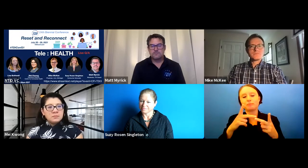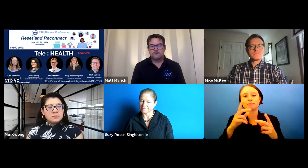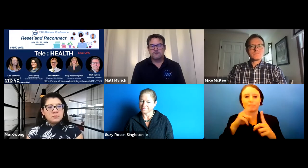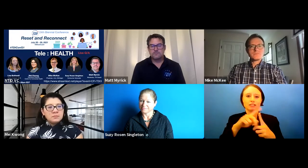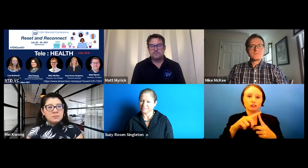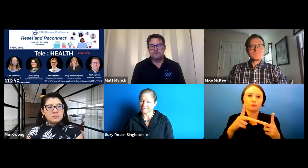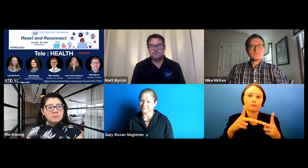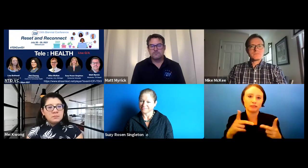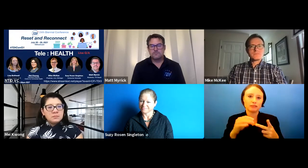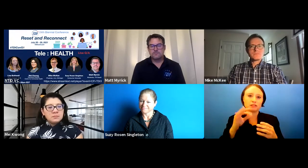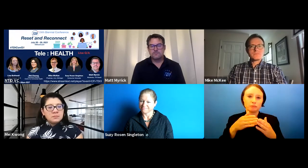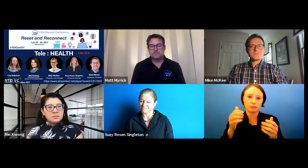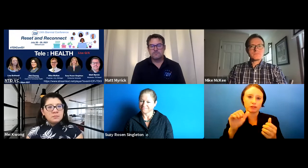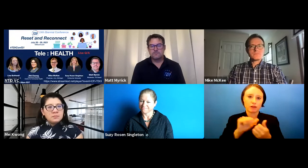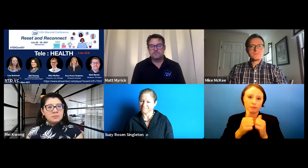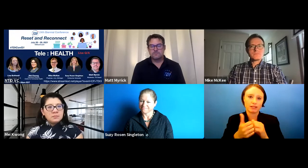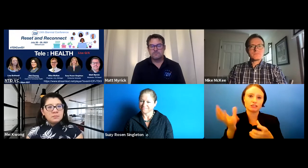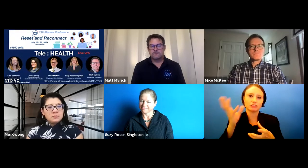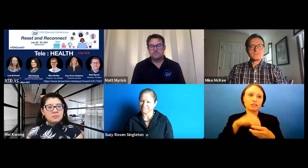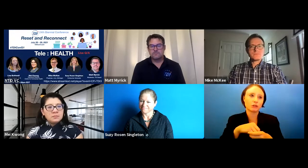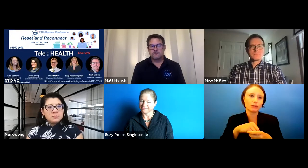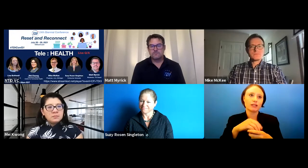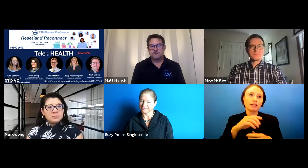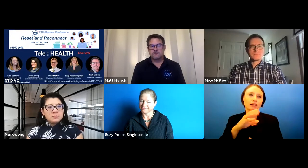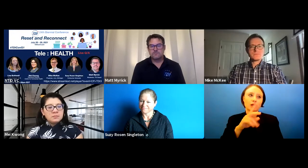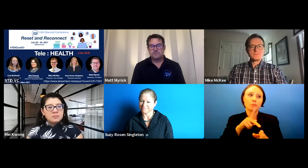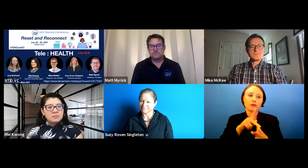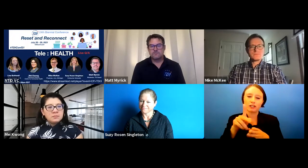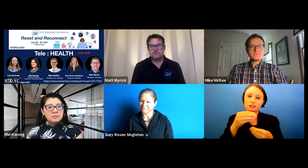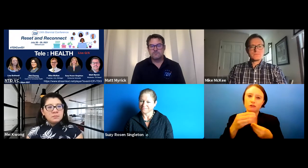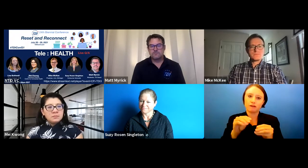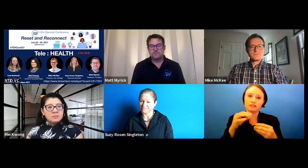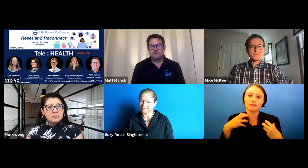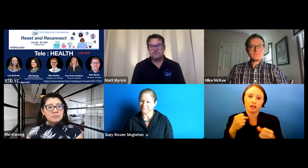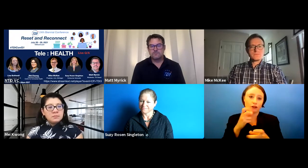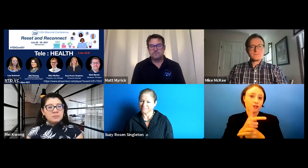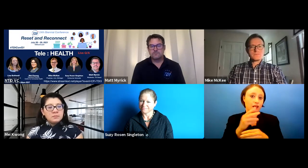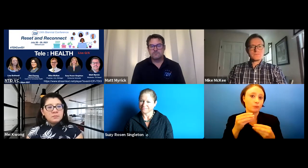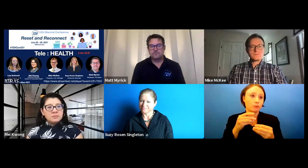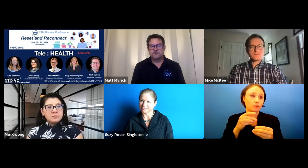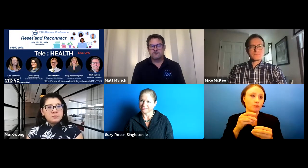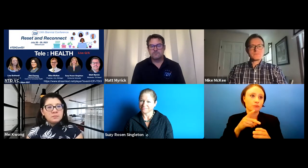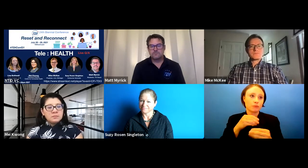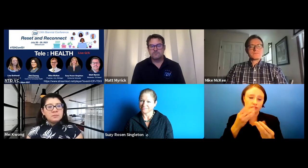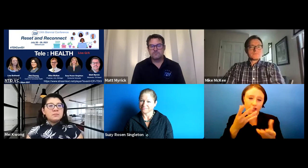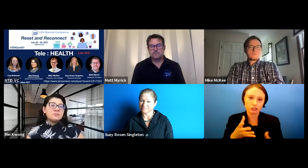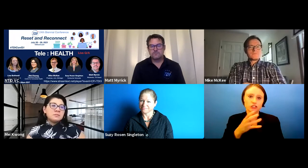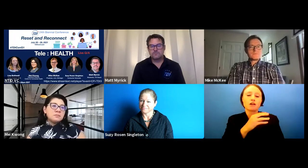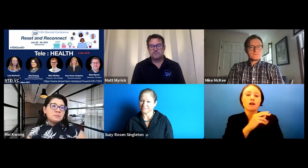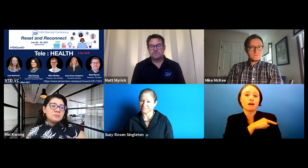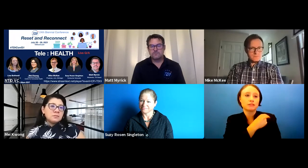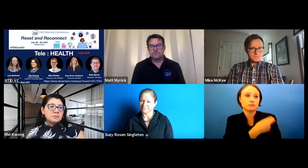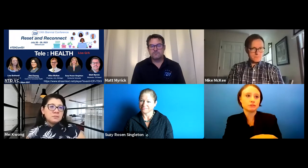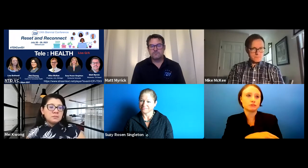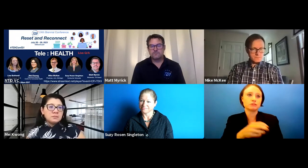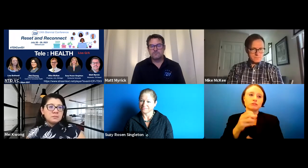And then tier 3, which would apply to places of business accommodations, professionals' office, healthcare